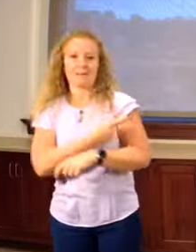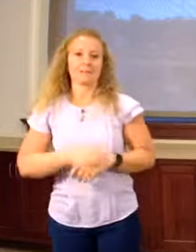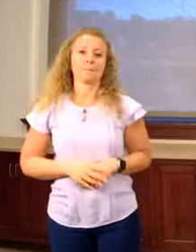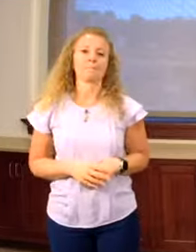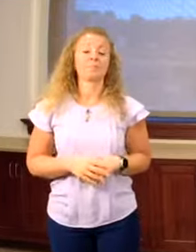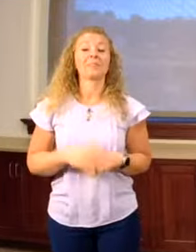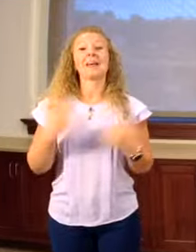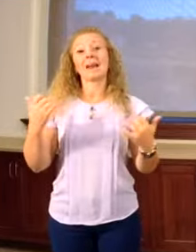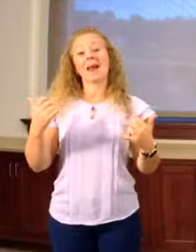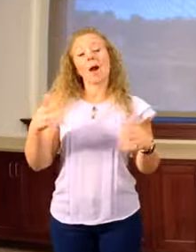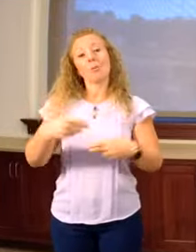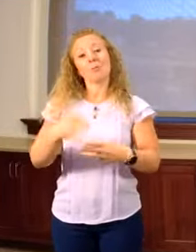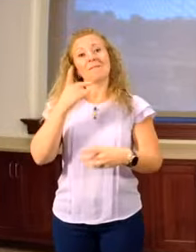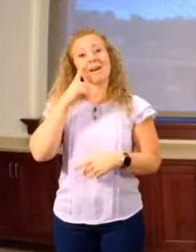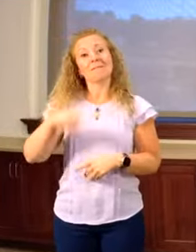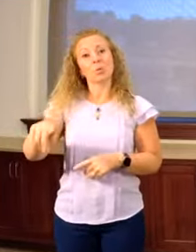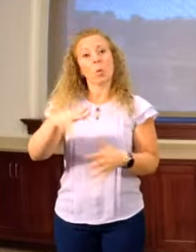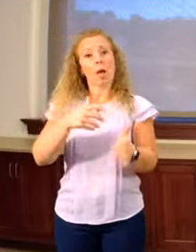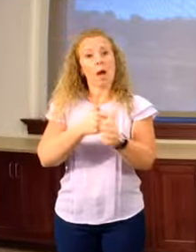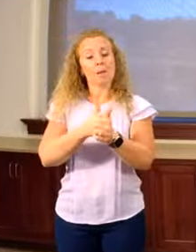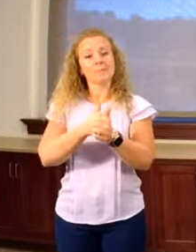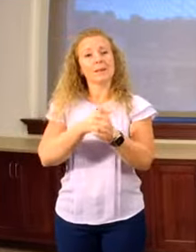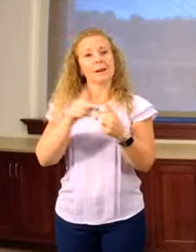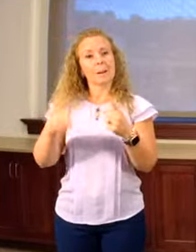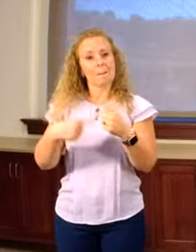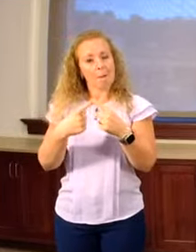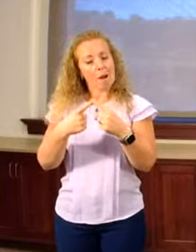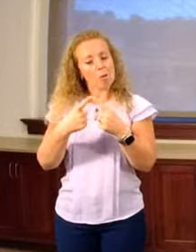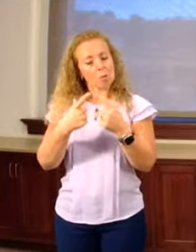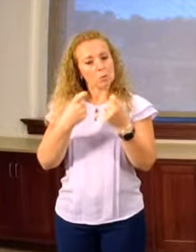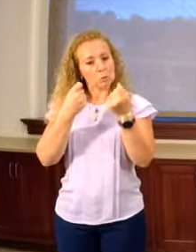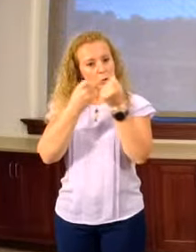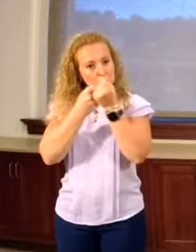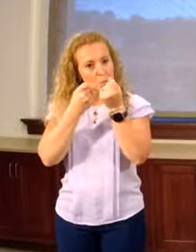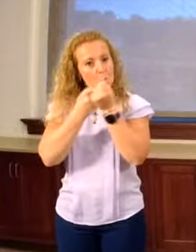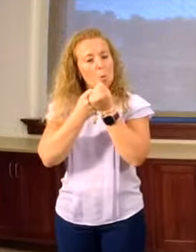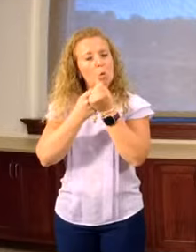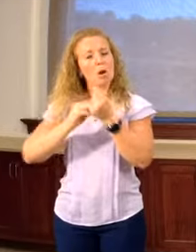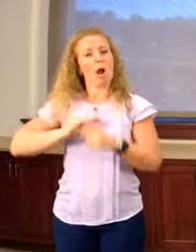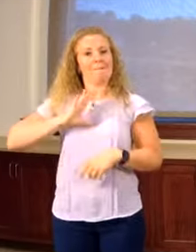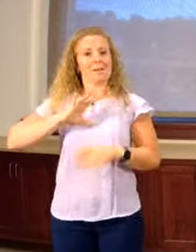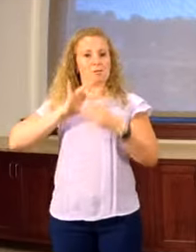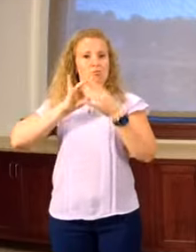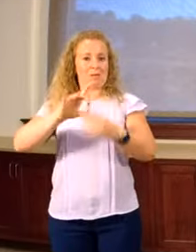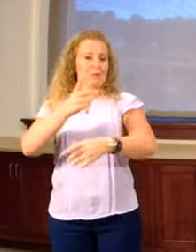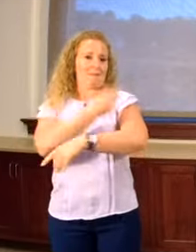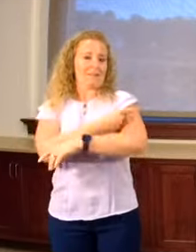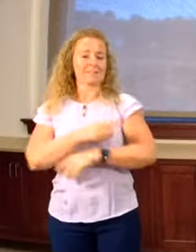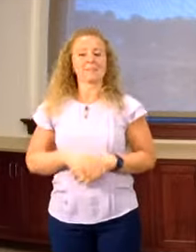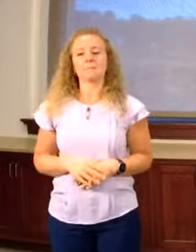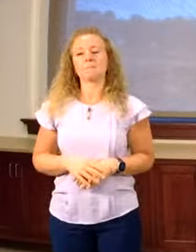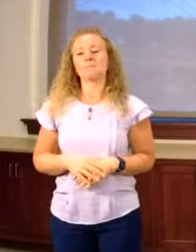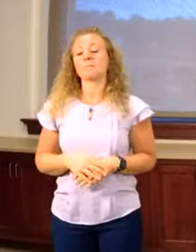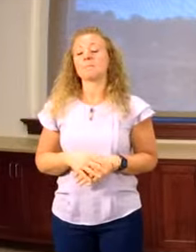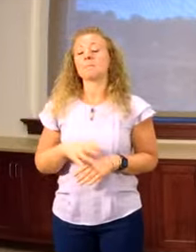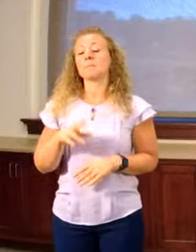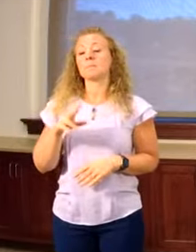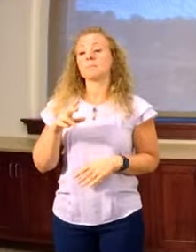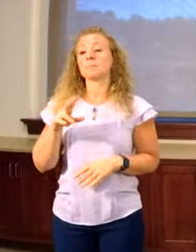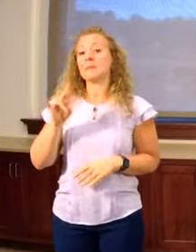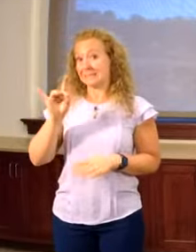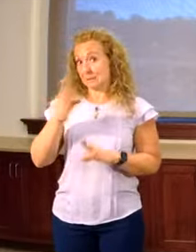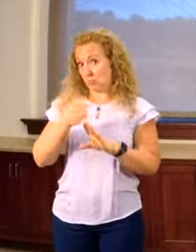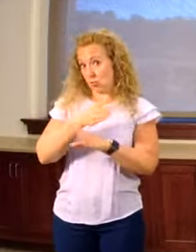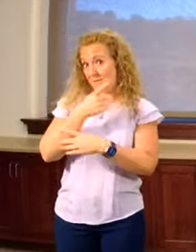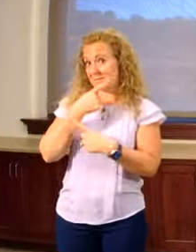This allows me now to provide an update on our efforts to promote and support vaccine confidence. As we